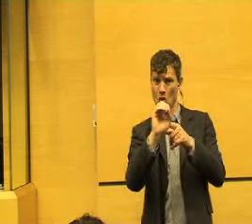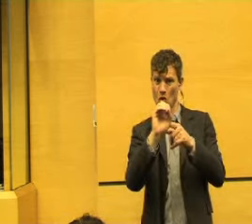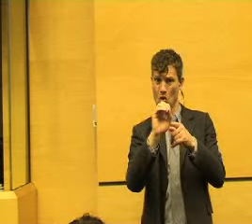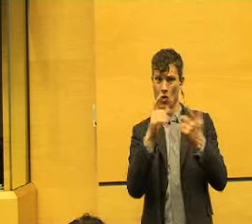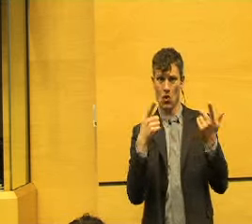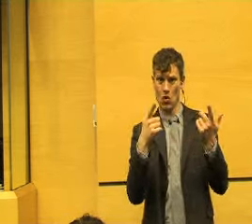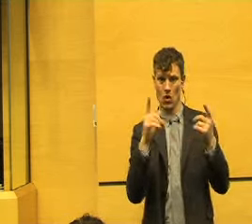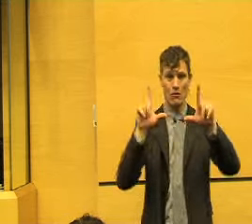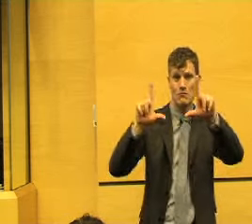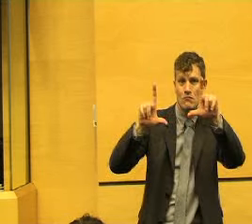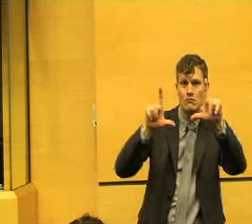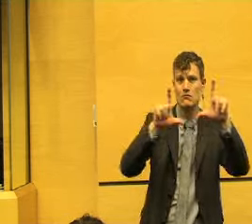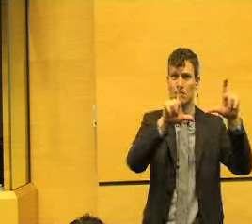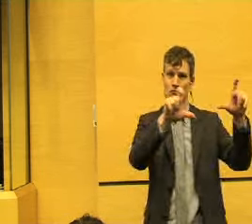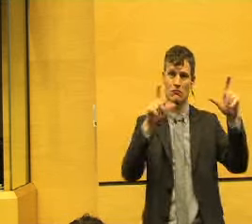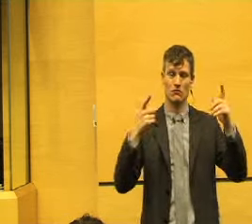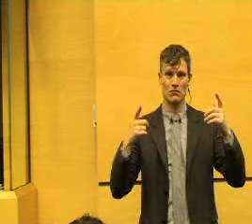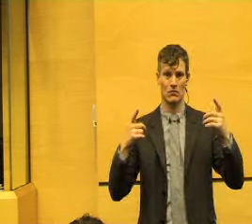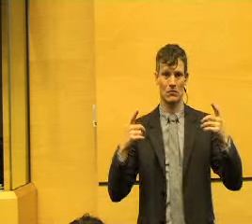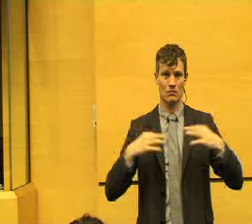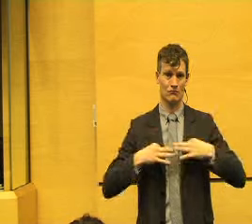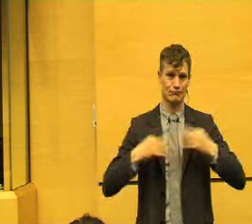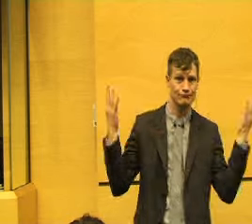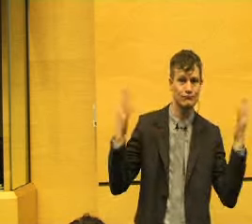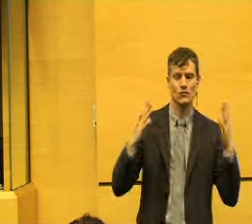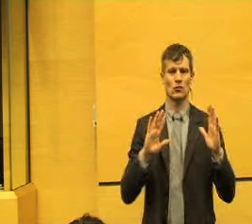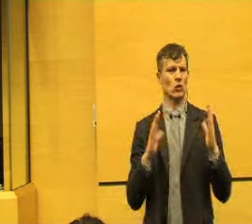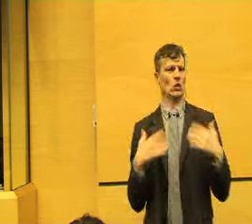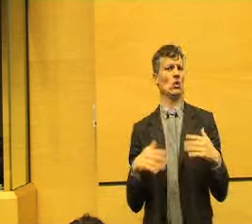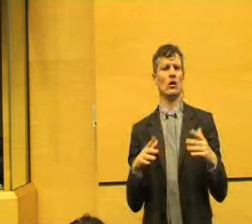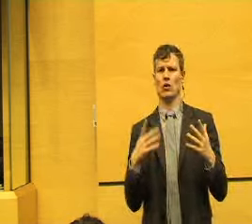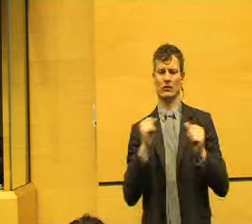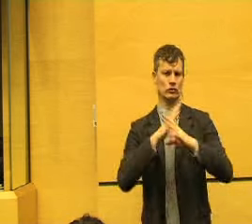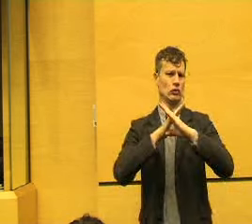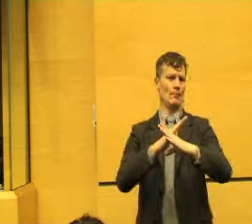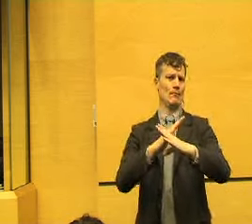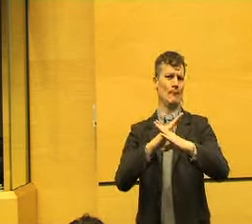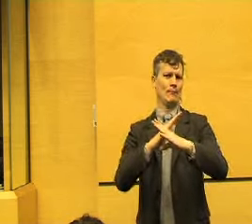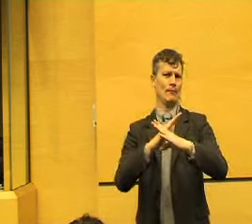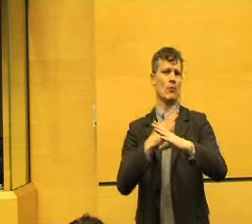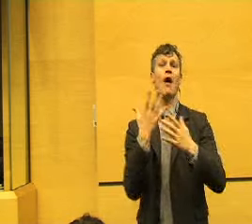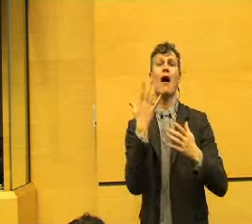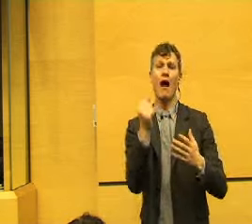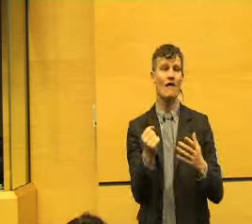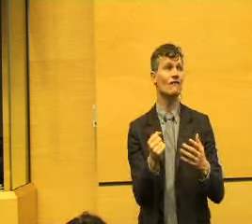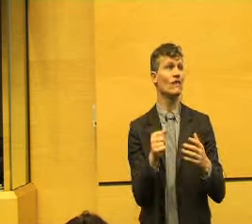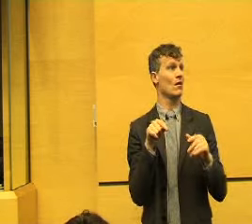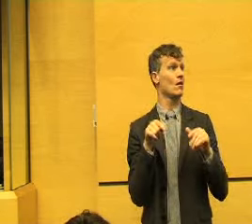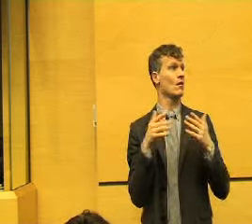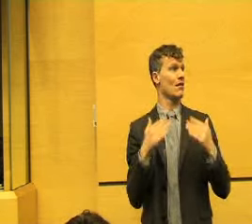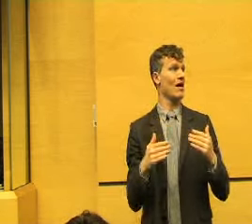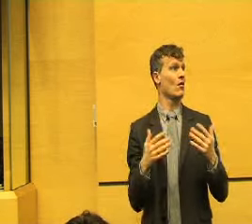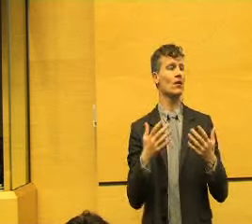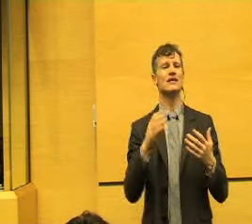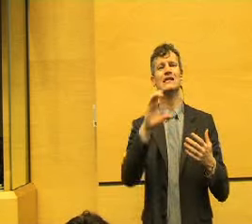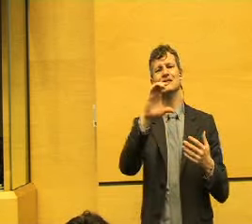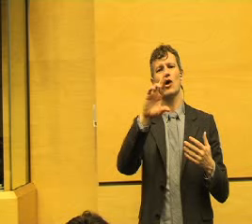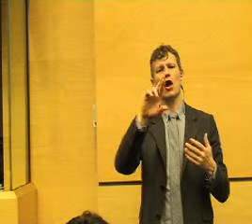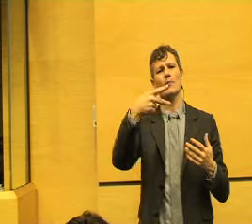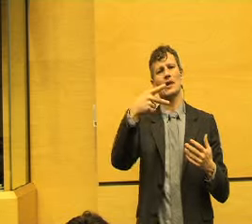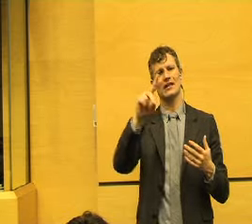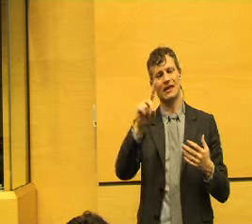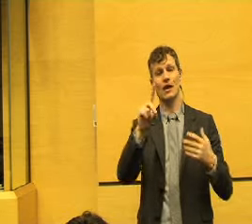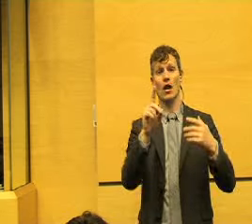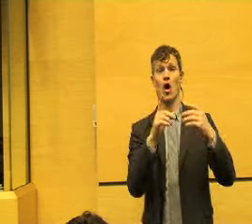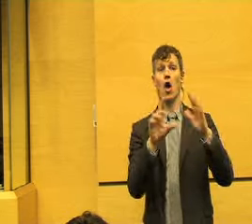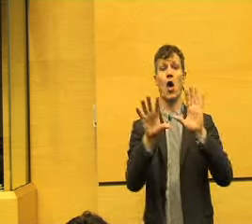CRC and its second optional protocol, it gives, for the first time in Thai law, definition